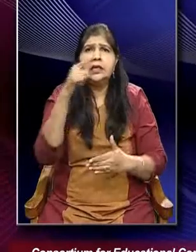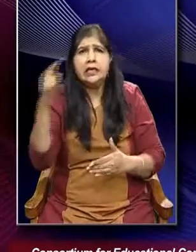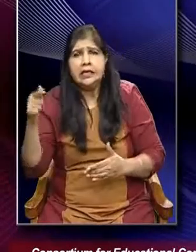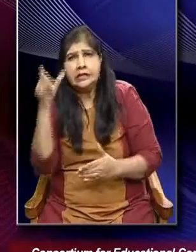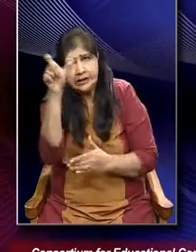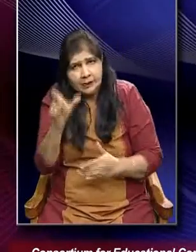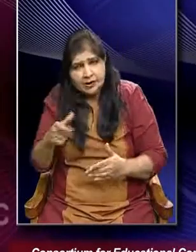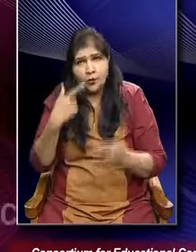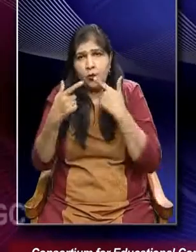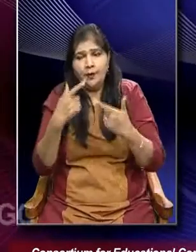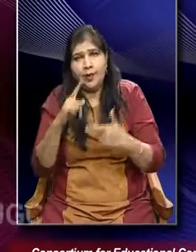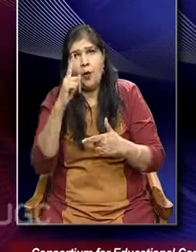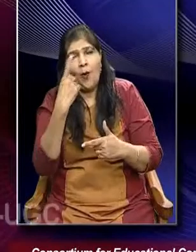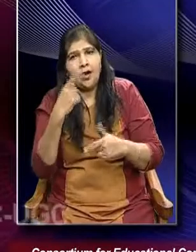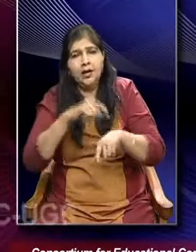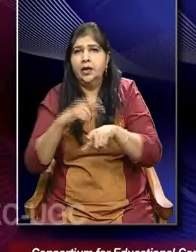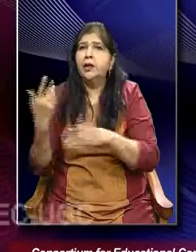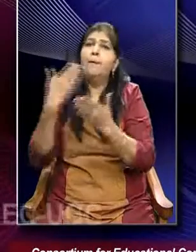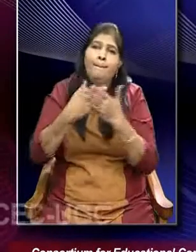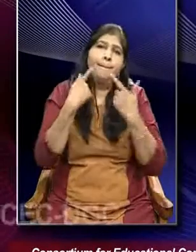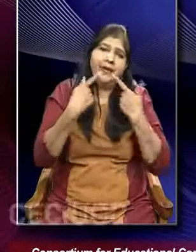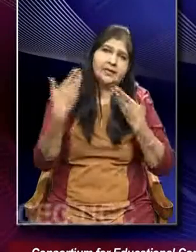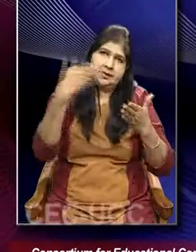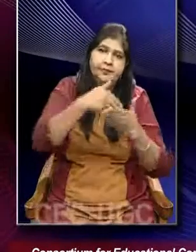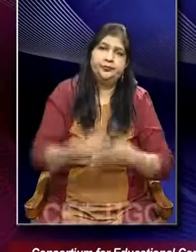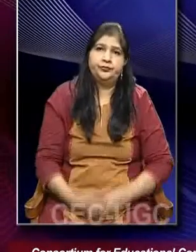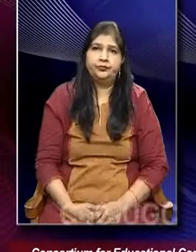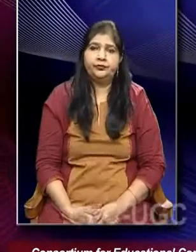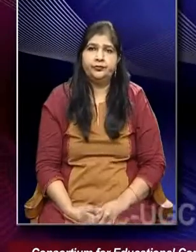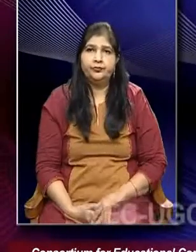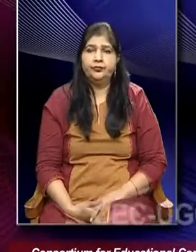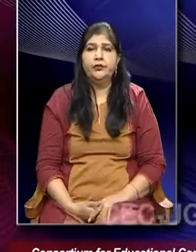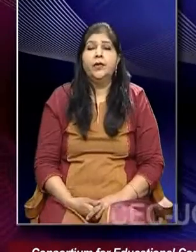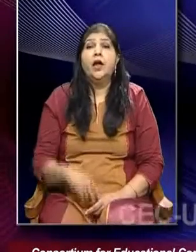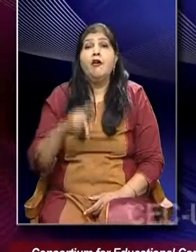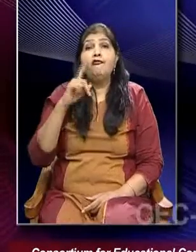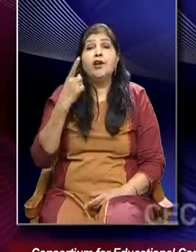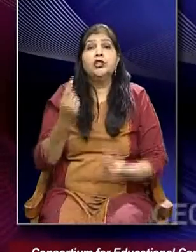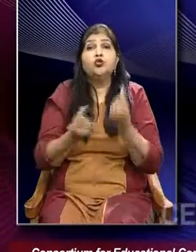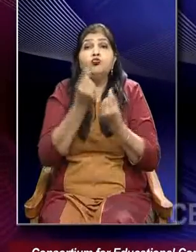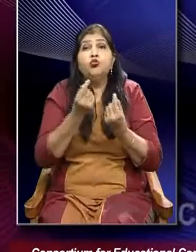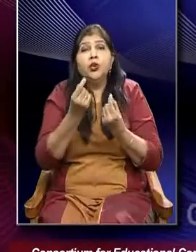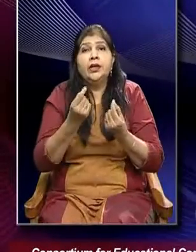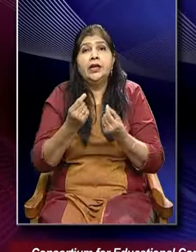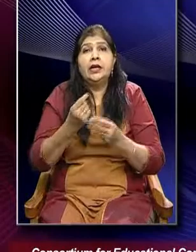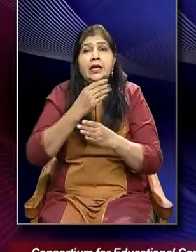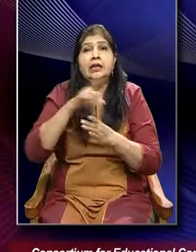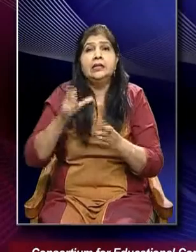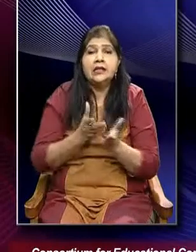dimension one at a time. The political dimension of